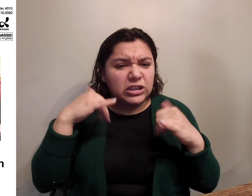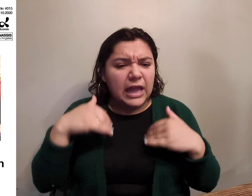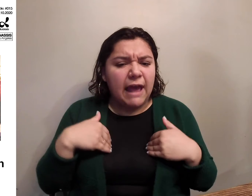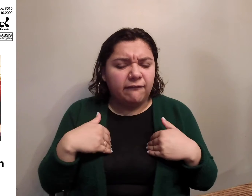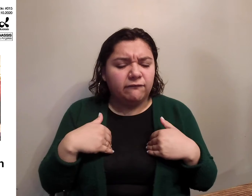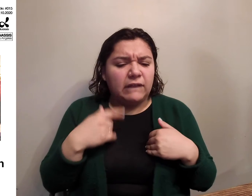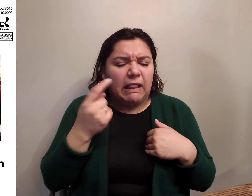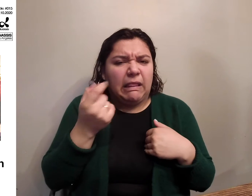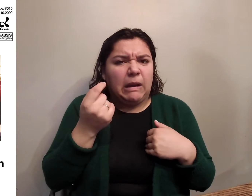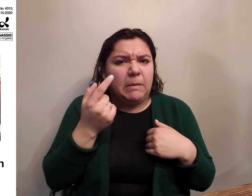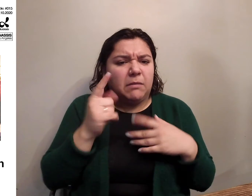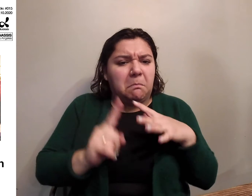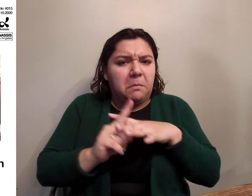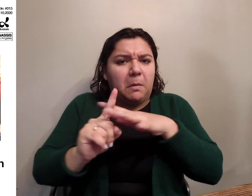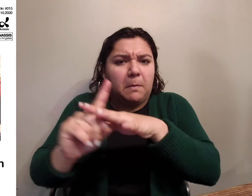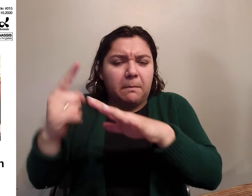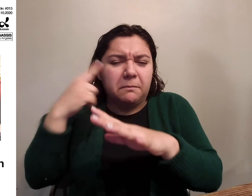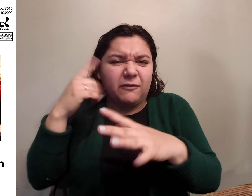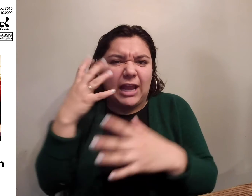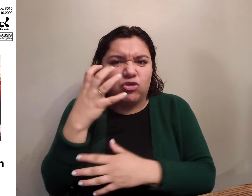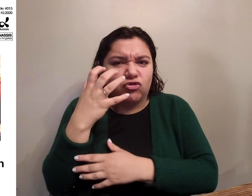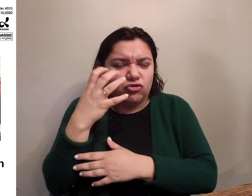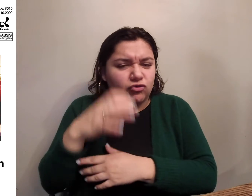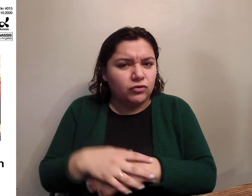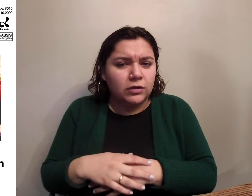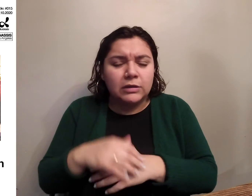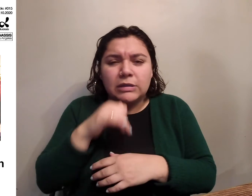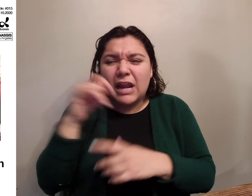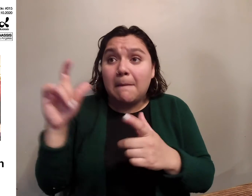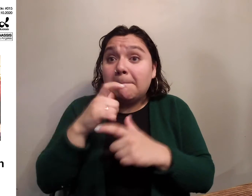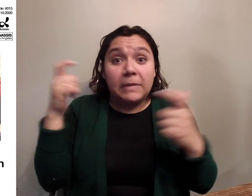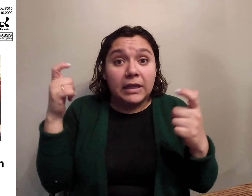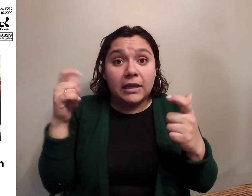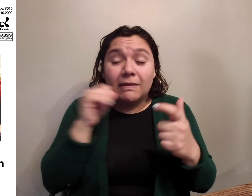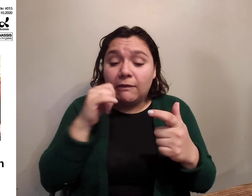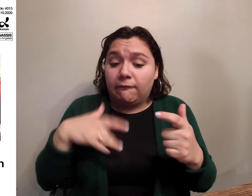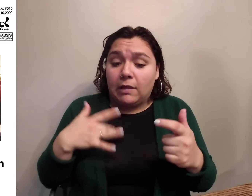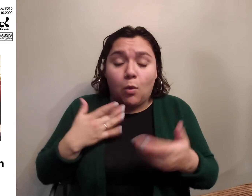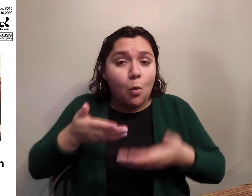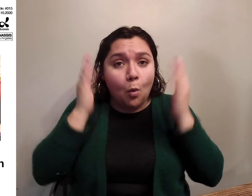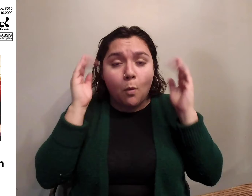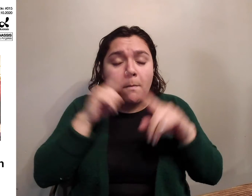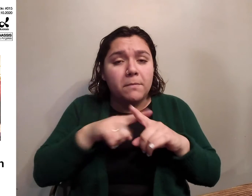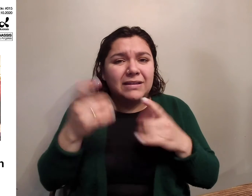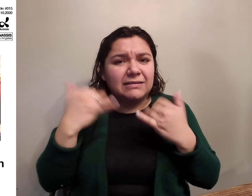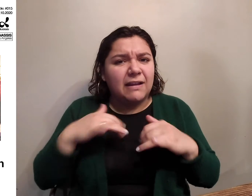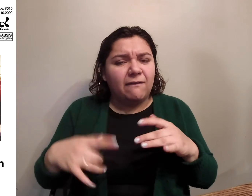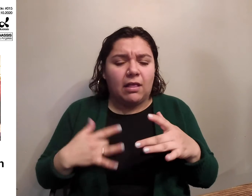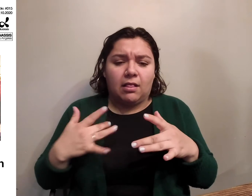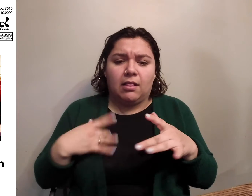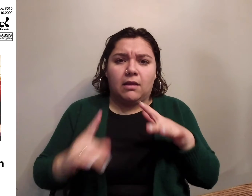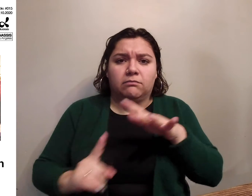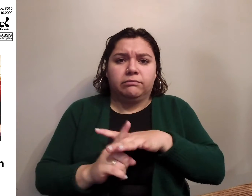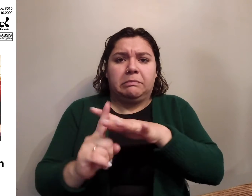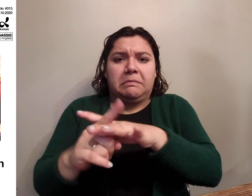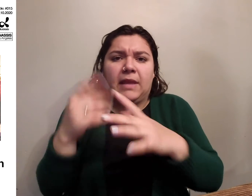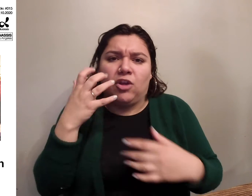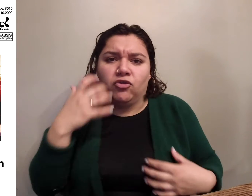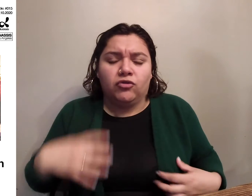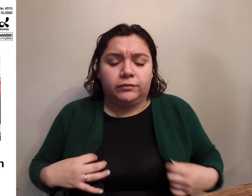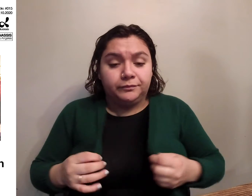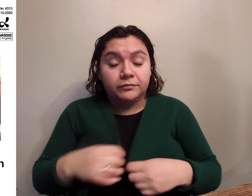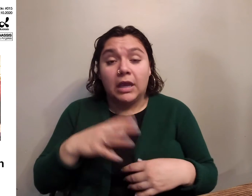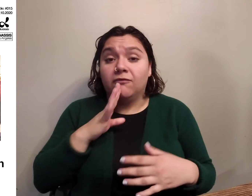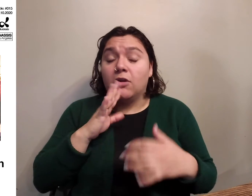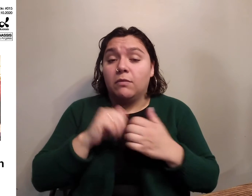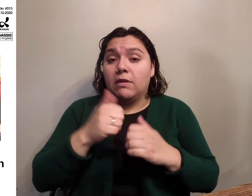anger. I mean, they're not that big or they don't overwhelm me, but I've talked to other people,